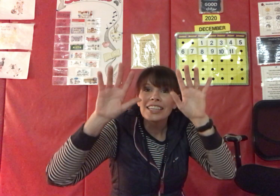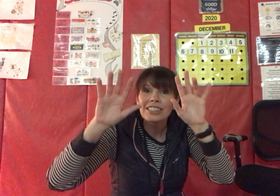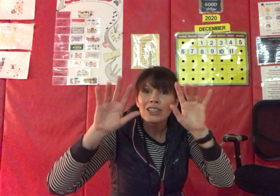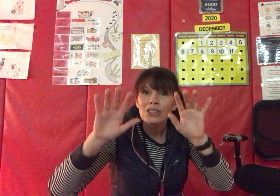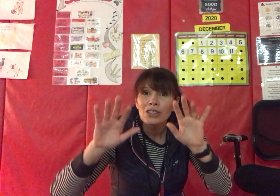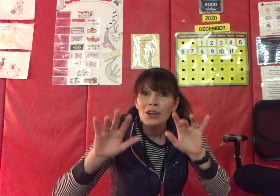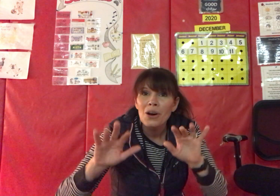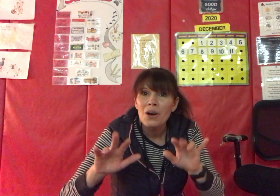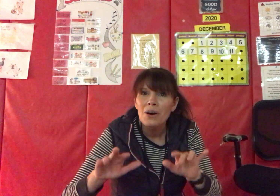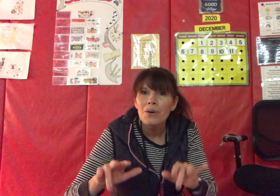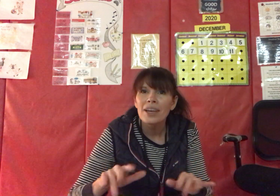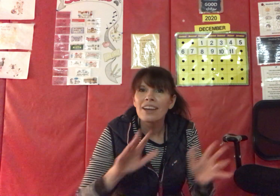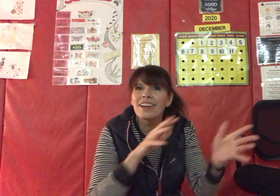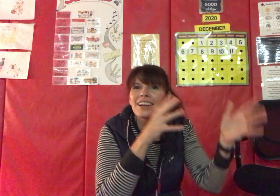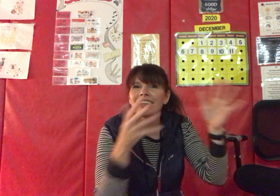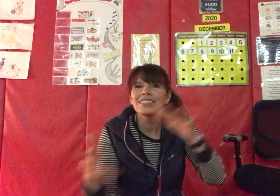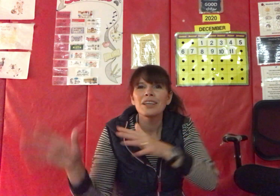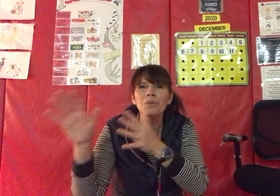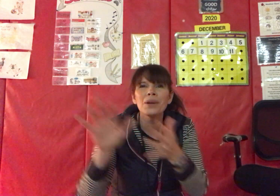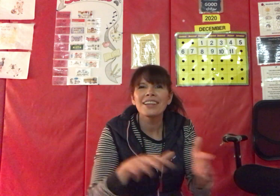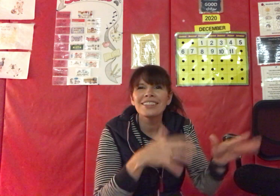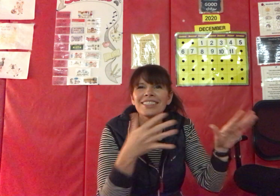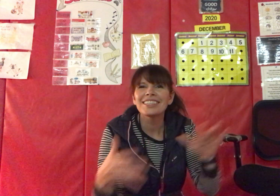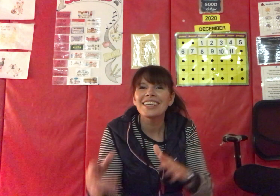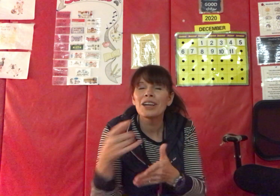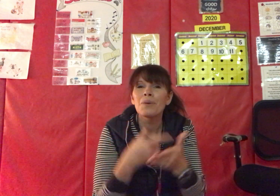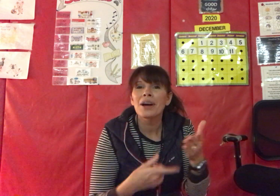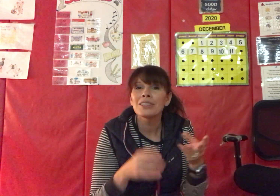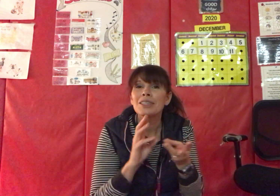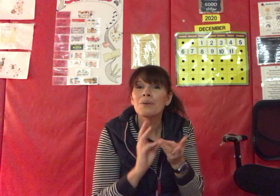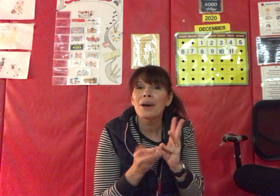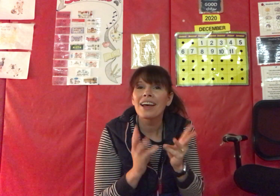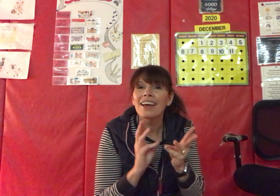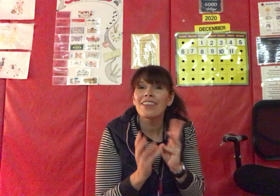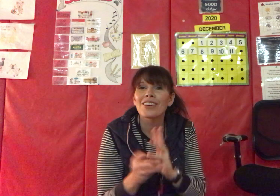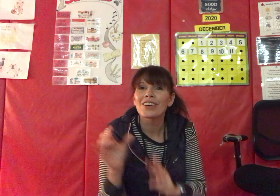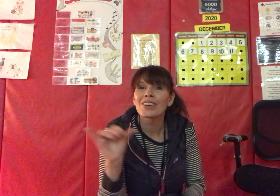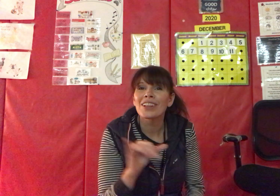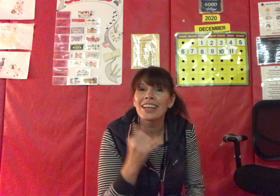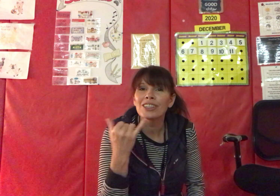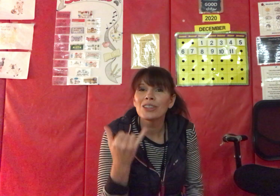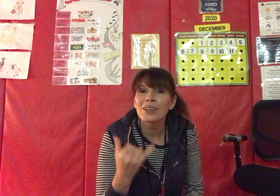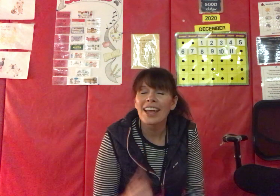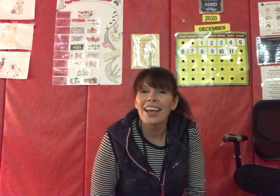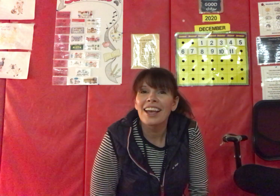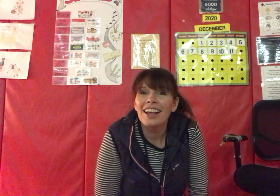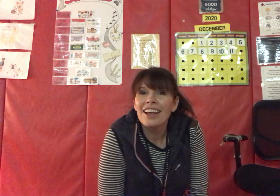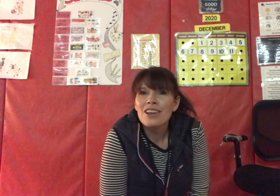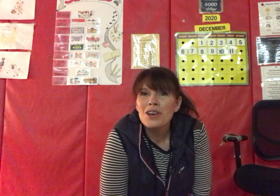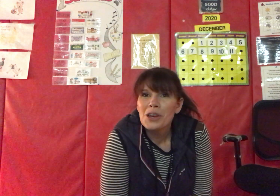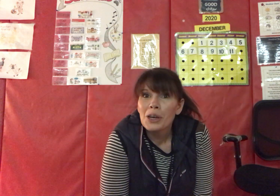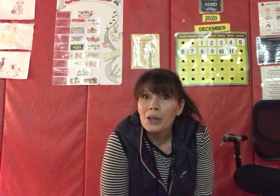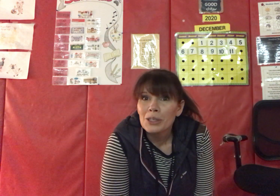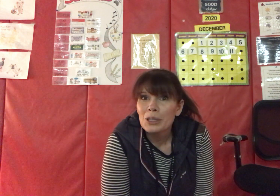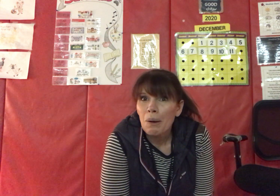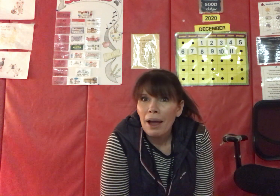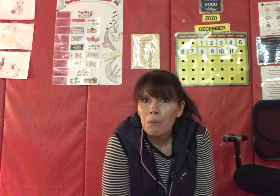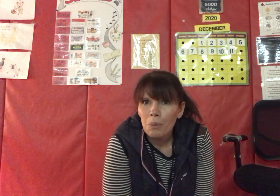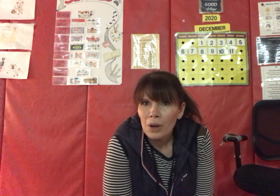it snowing? Is it windy? What's the weather like today? So I would